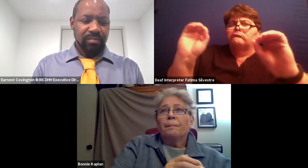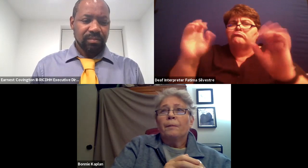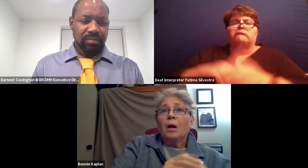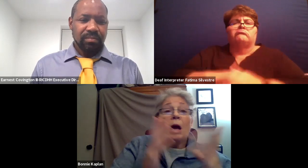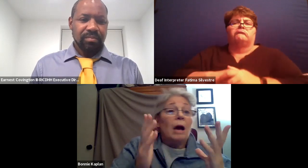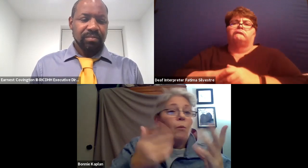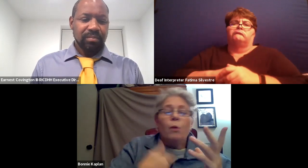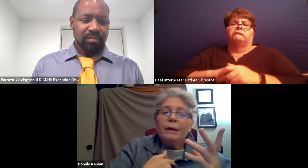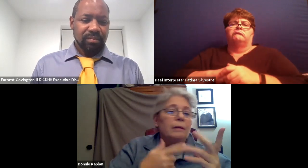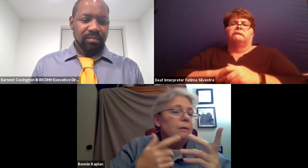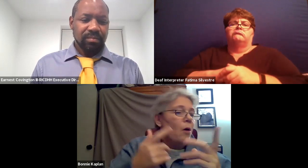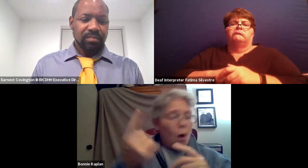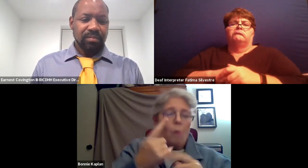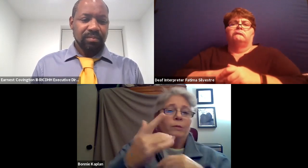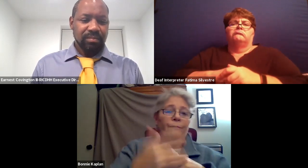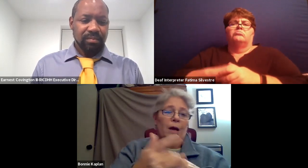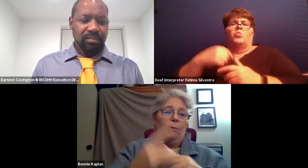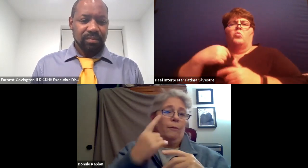charge.